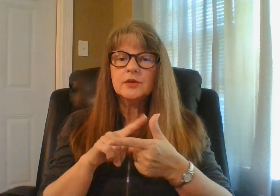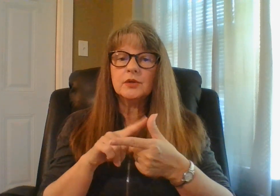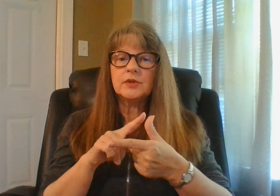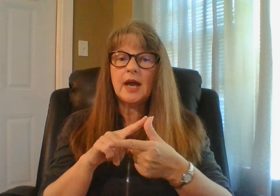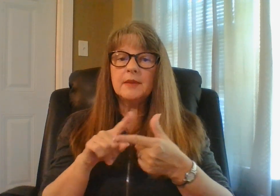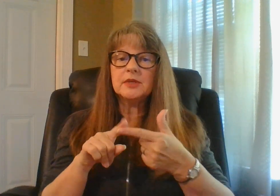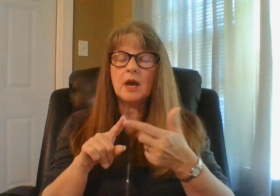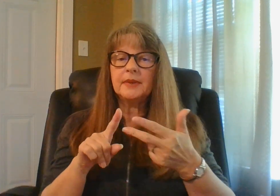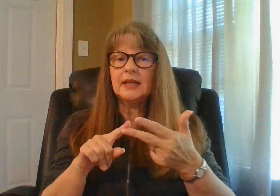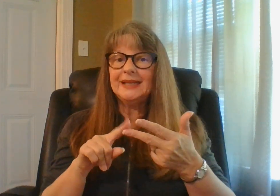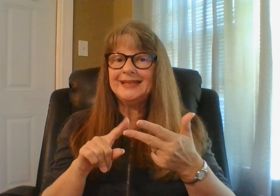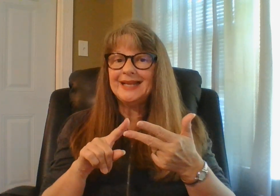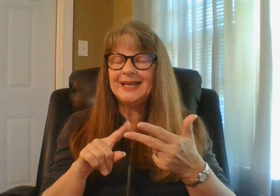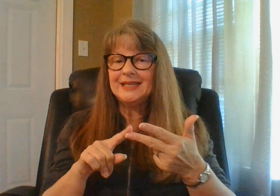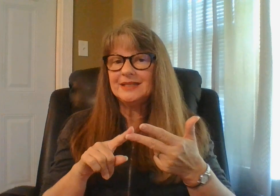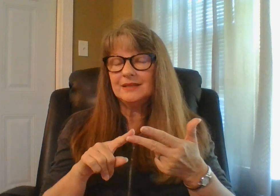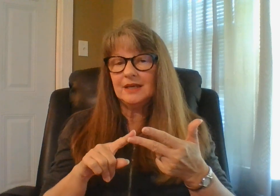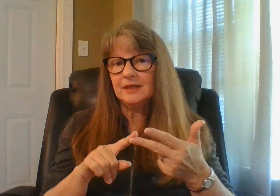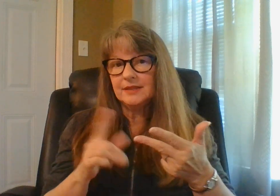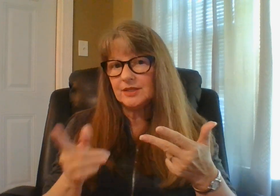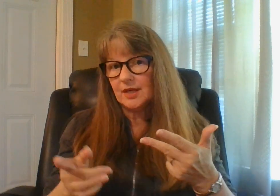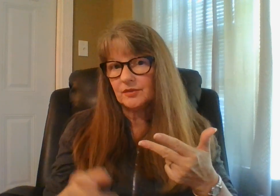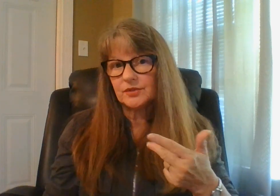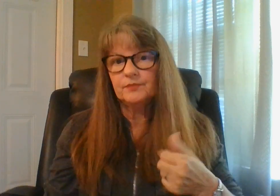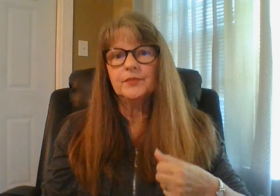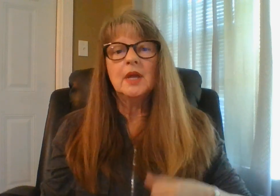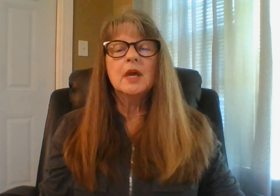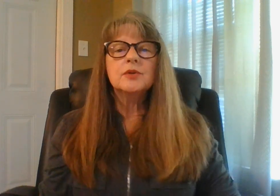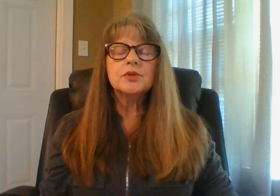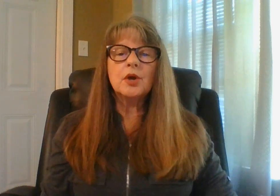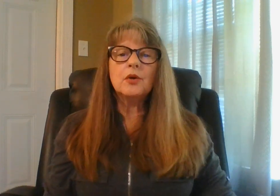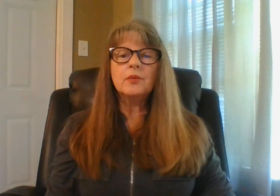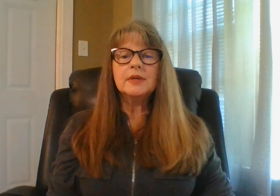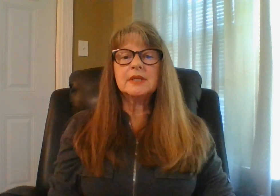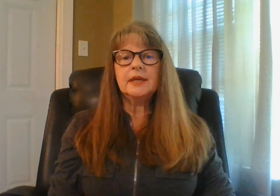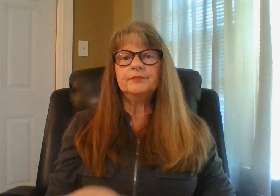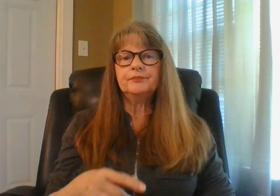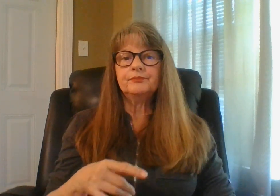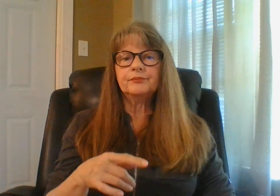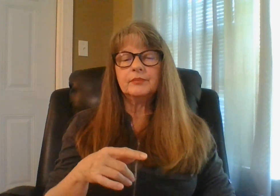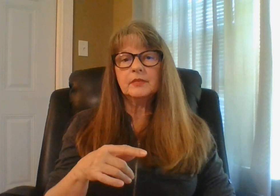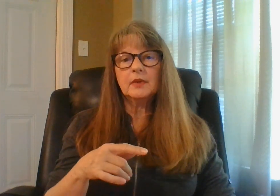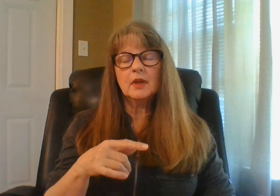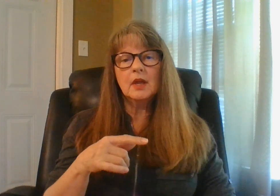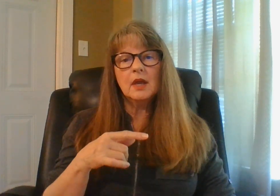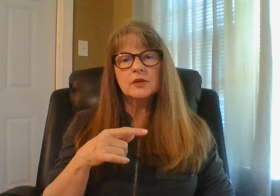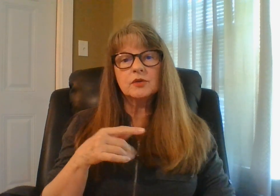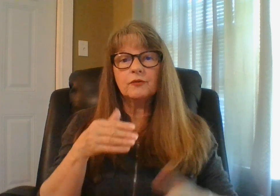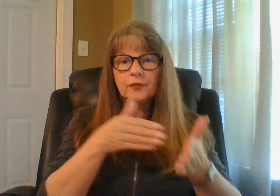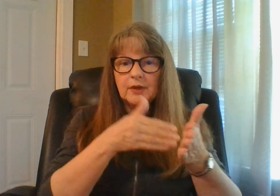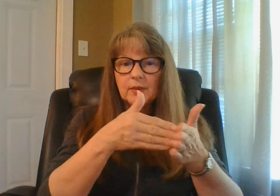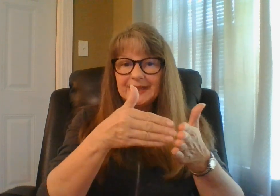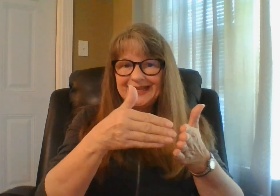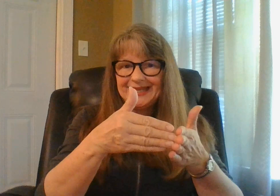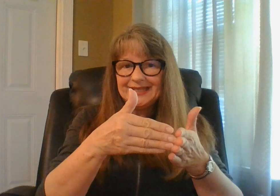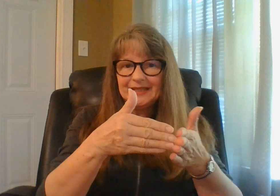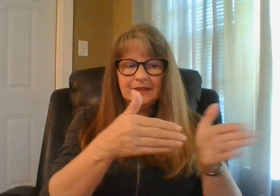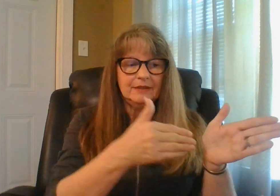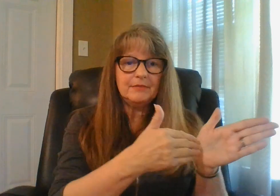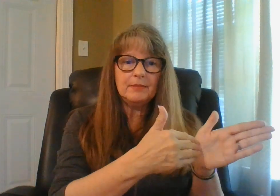so time and topic, any details. So it's like, so frequently,